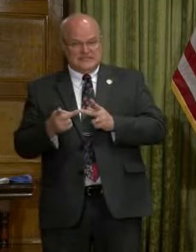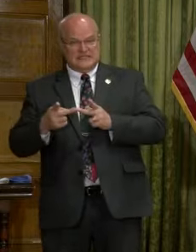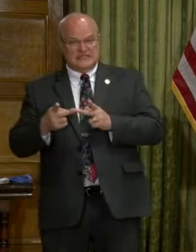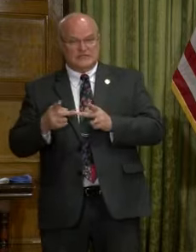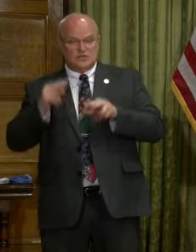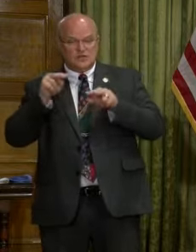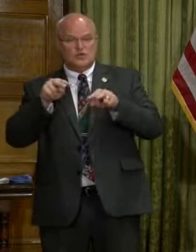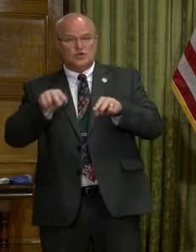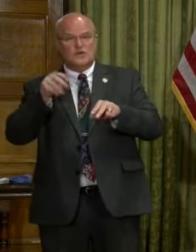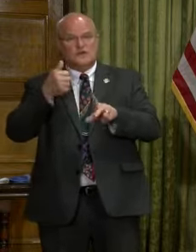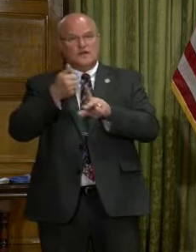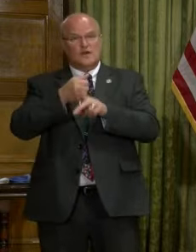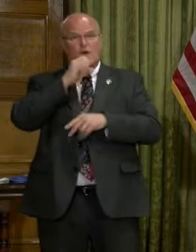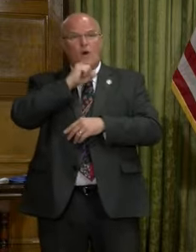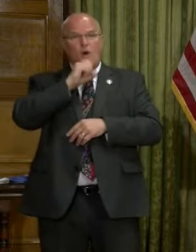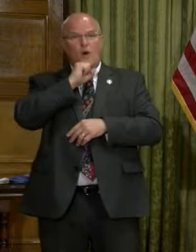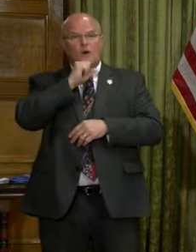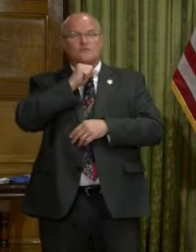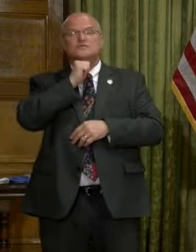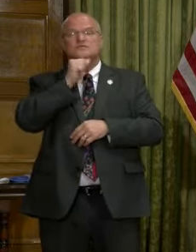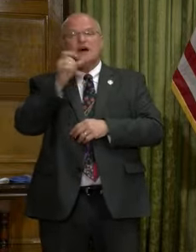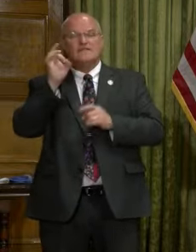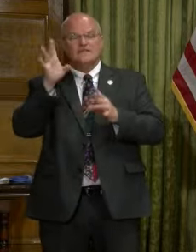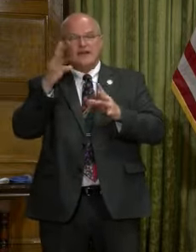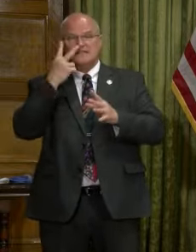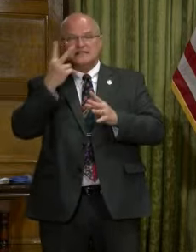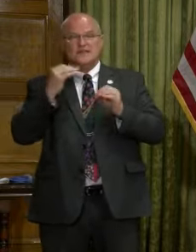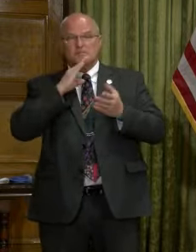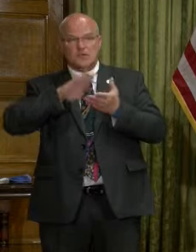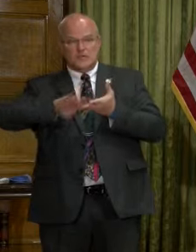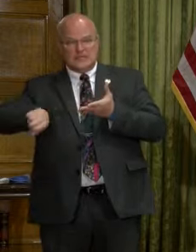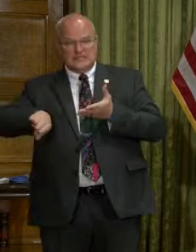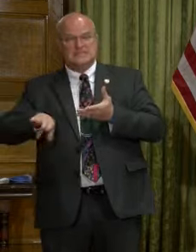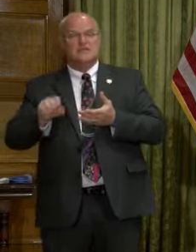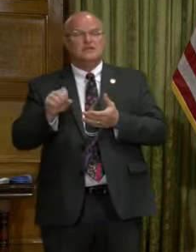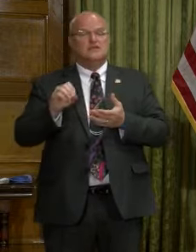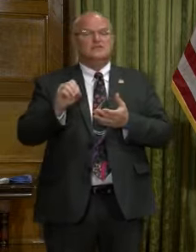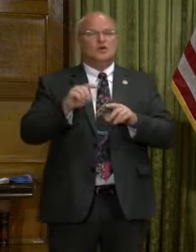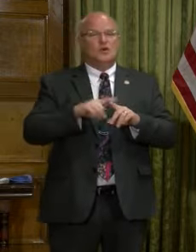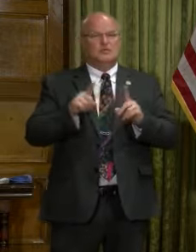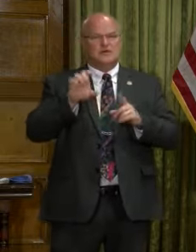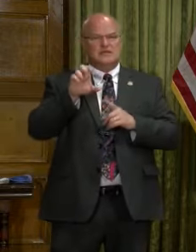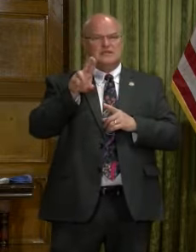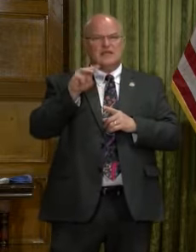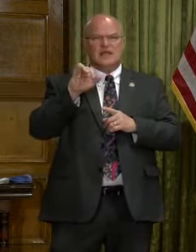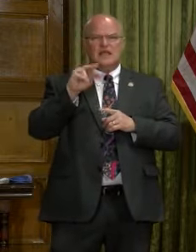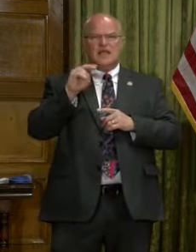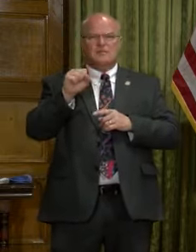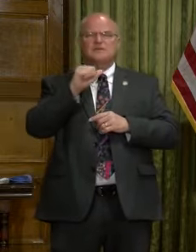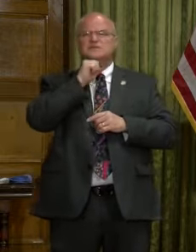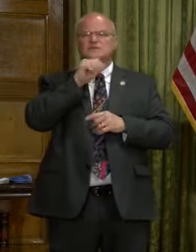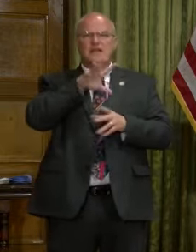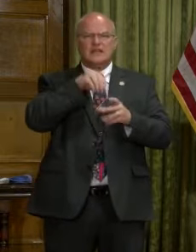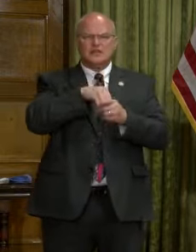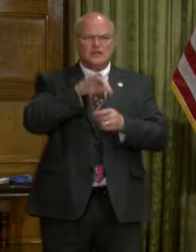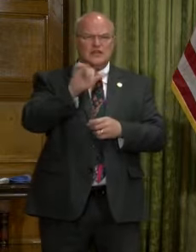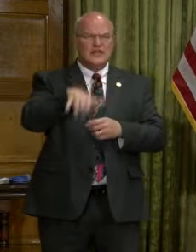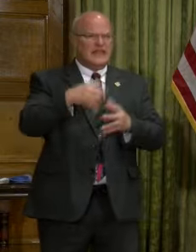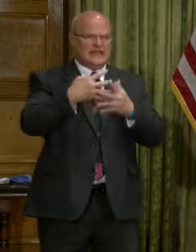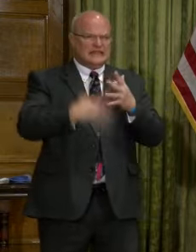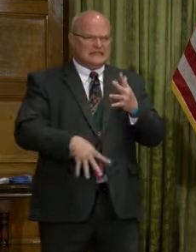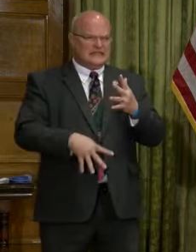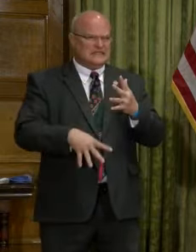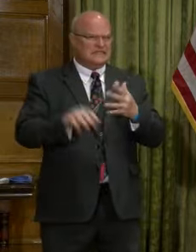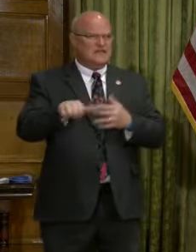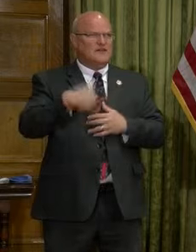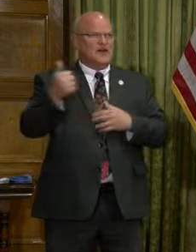to look at their older nonviolent to see if they could be released. And so, but Cummins wasn't really included in that list